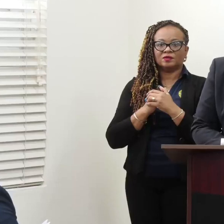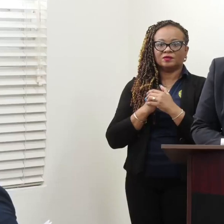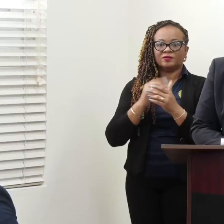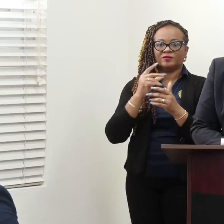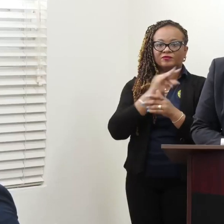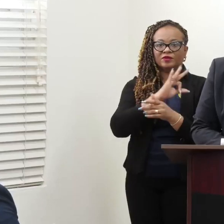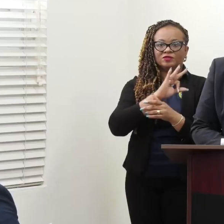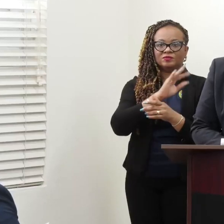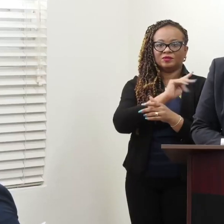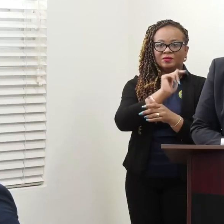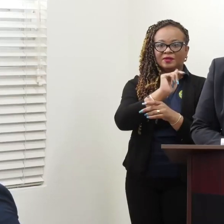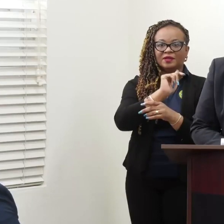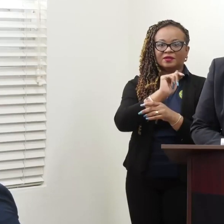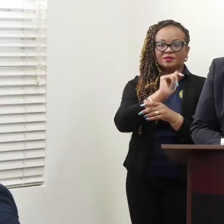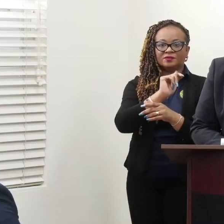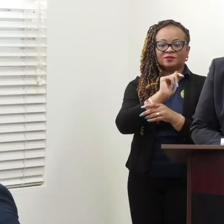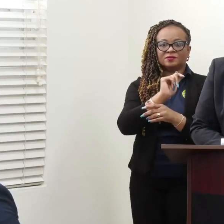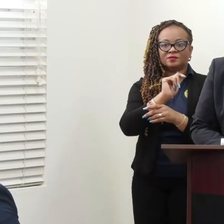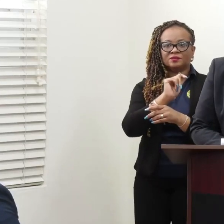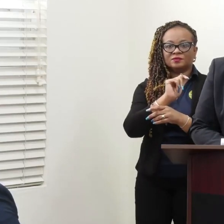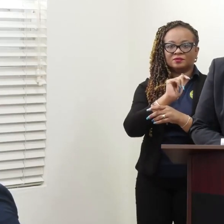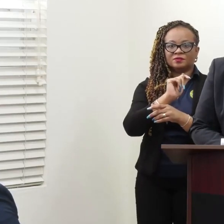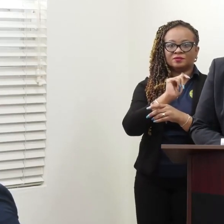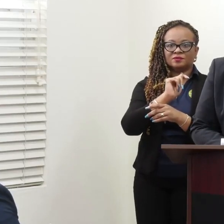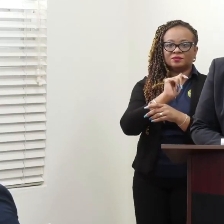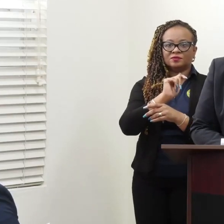Friendship Tabernacle